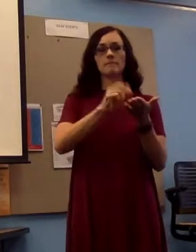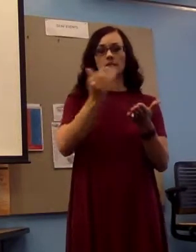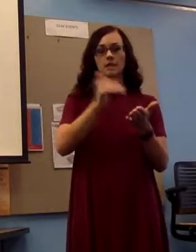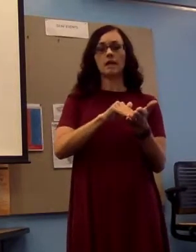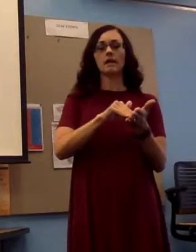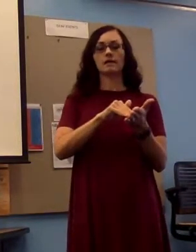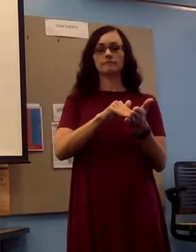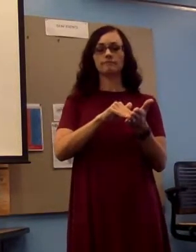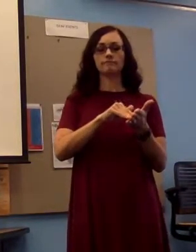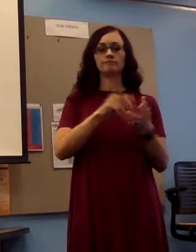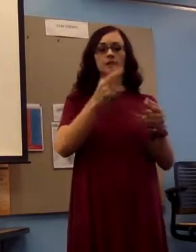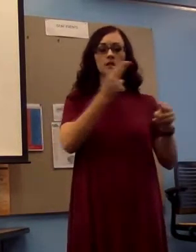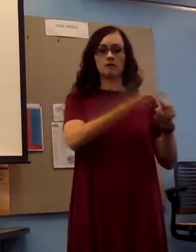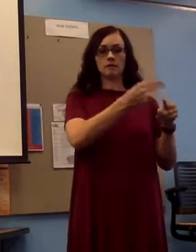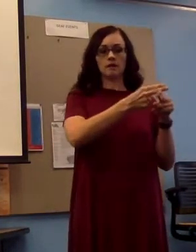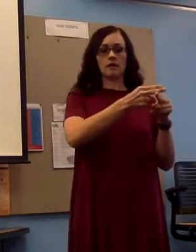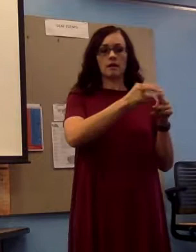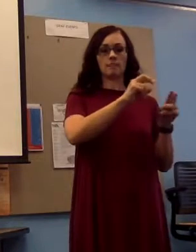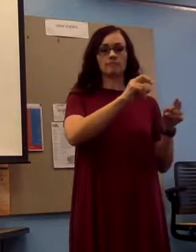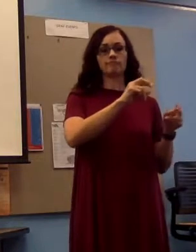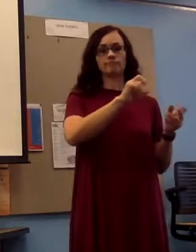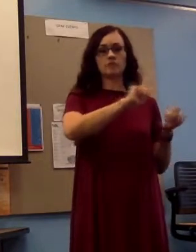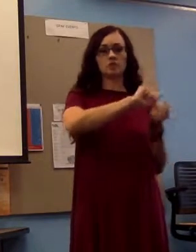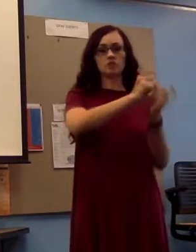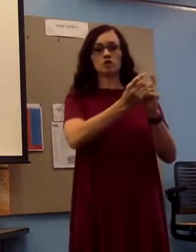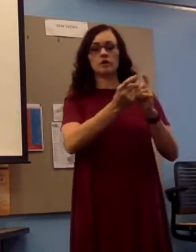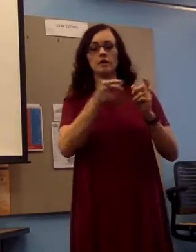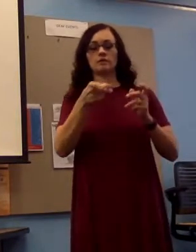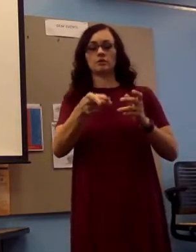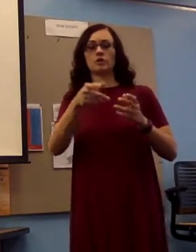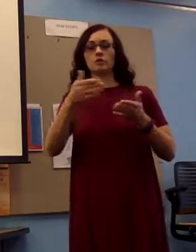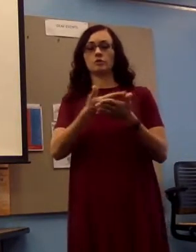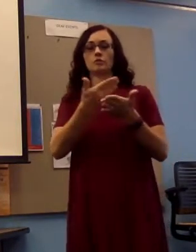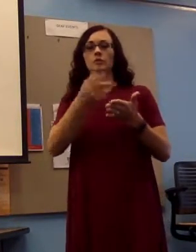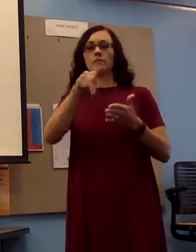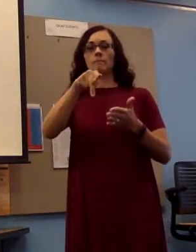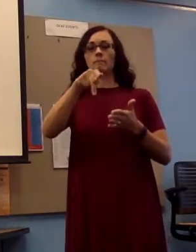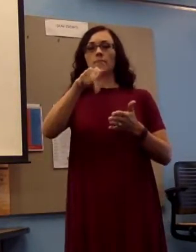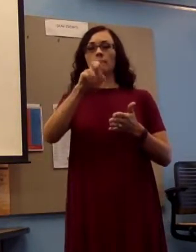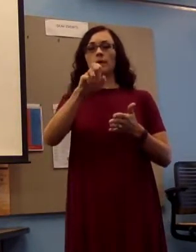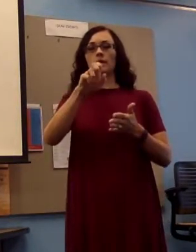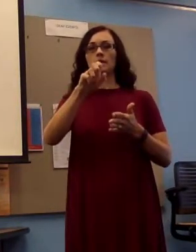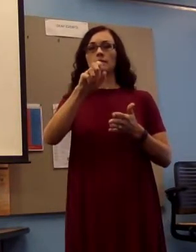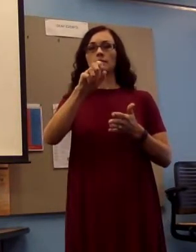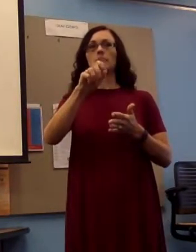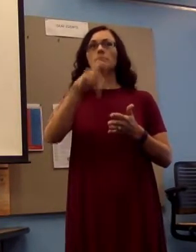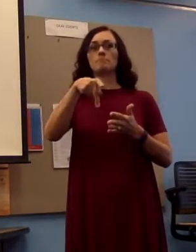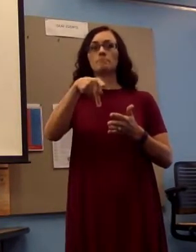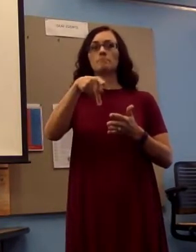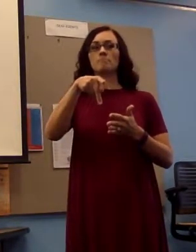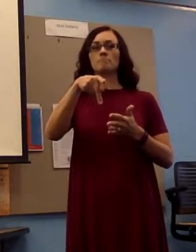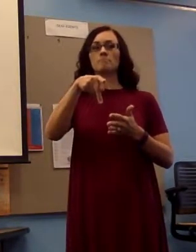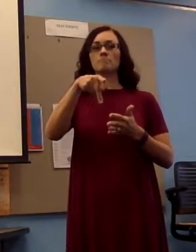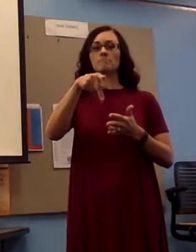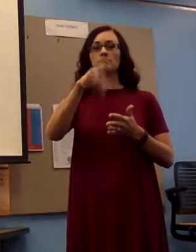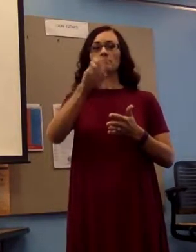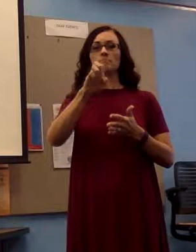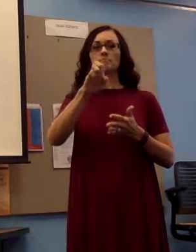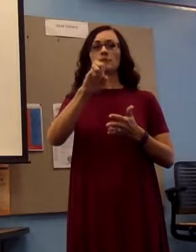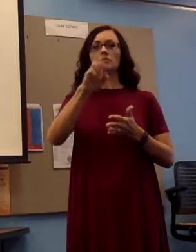Petronella to Personette, and the story was adapted from Petronella. Oh yeah, it was adapted from Petronella, and